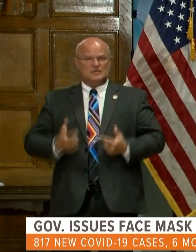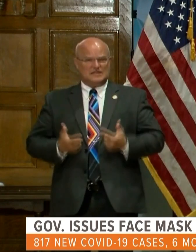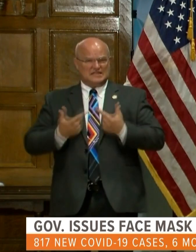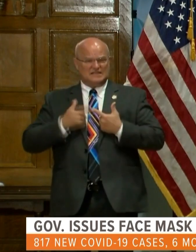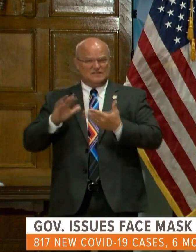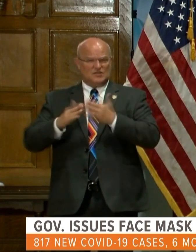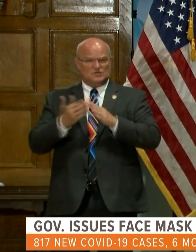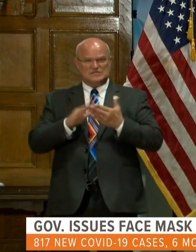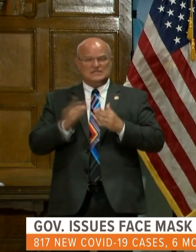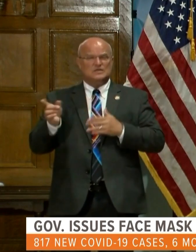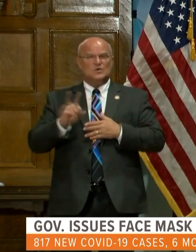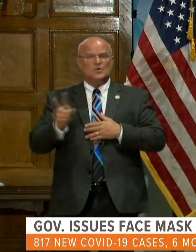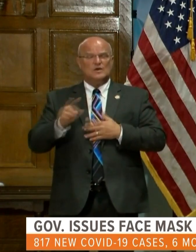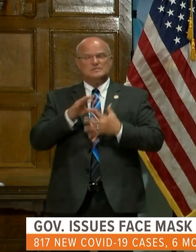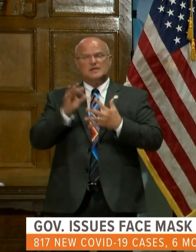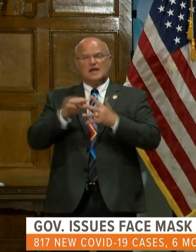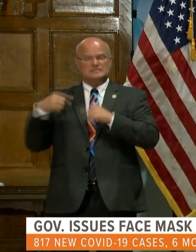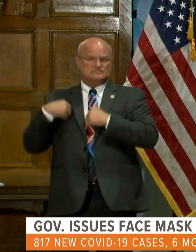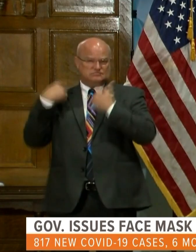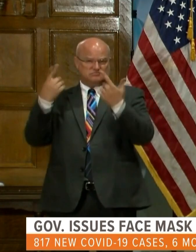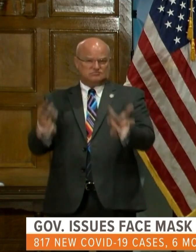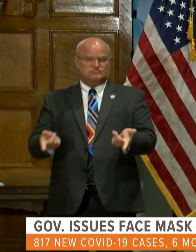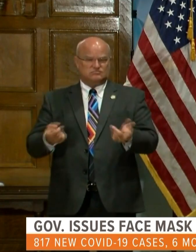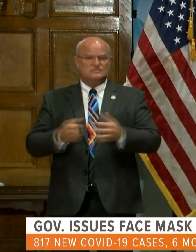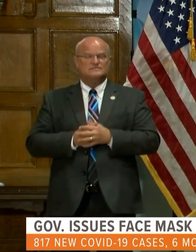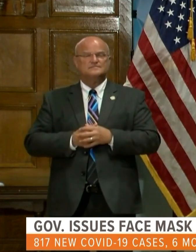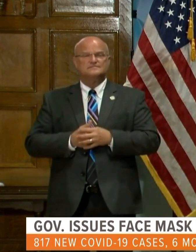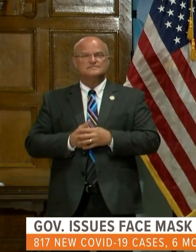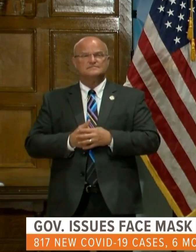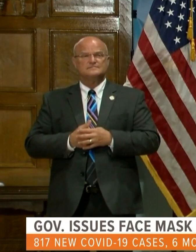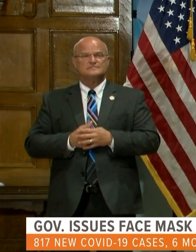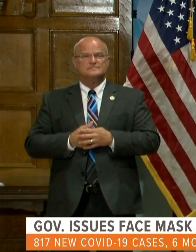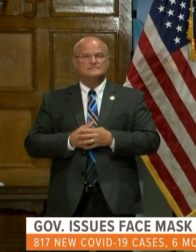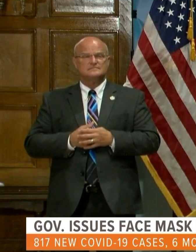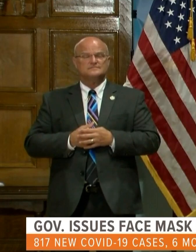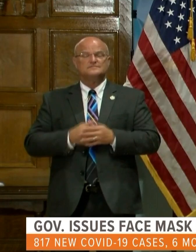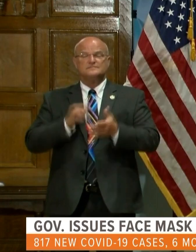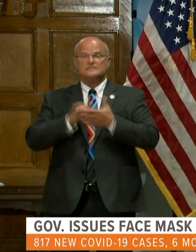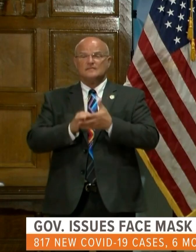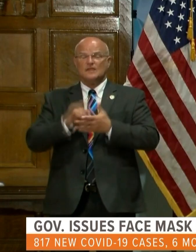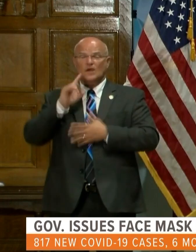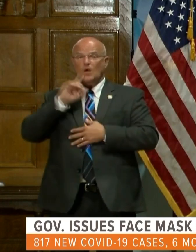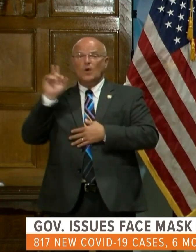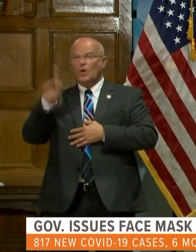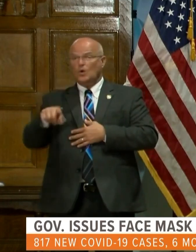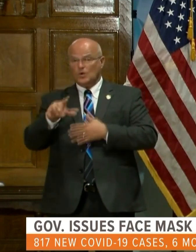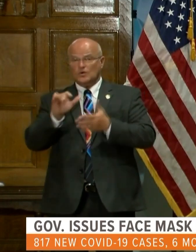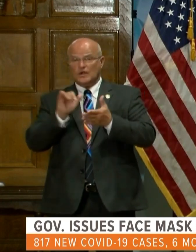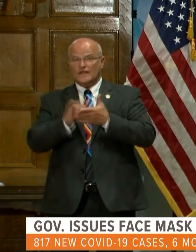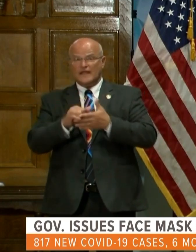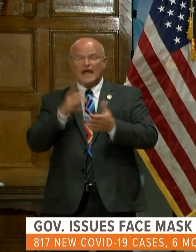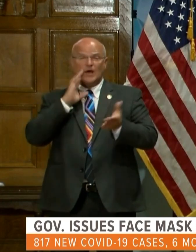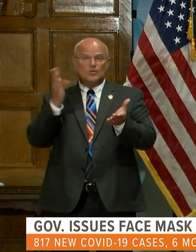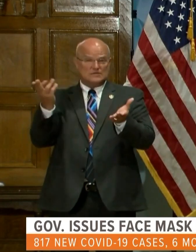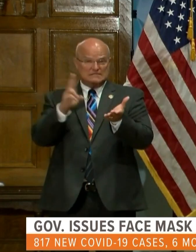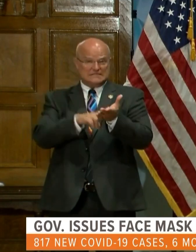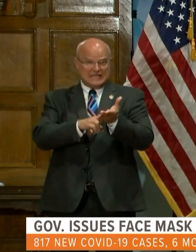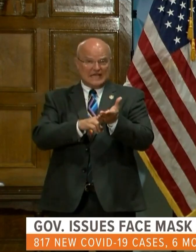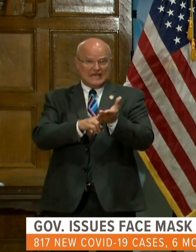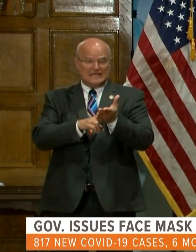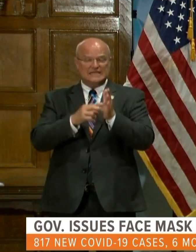in those cities where it's been optional this entire time? The executive order that I will